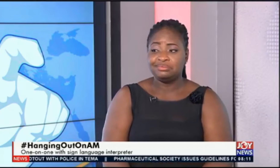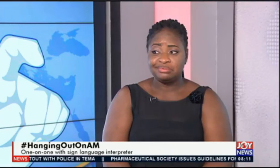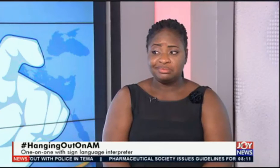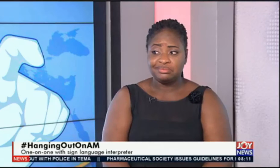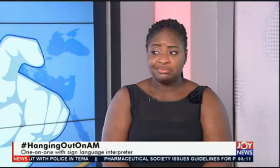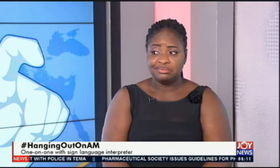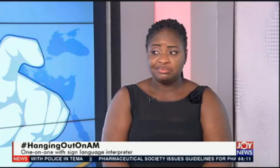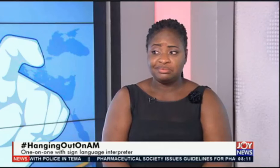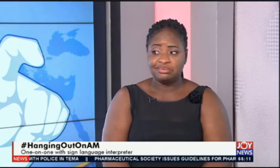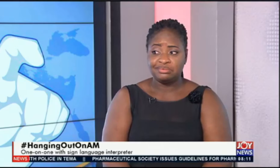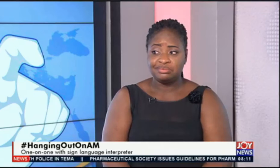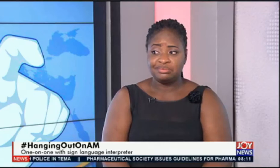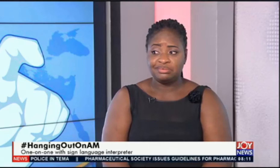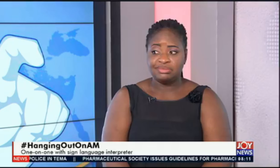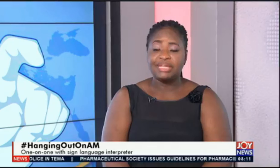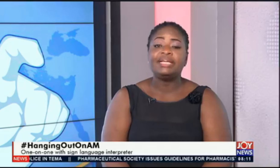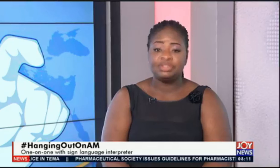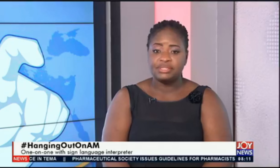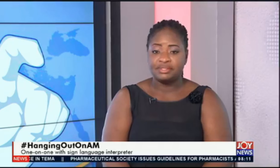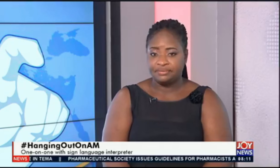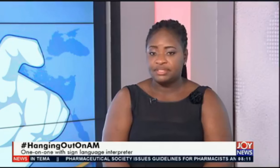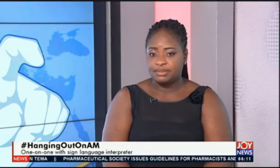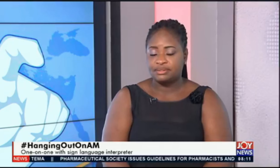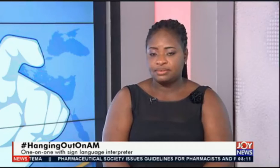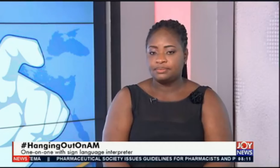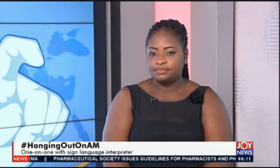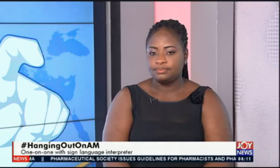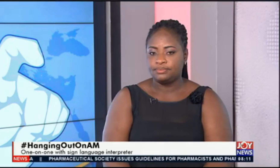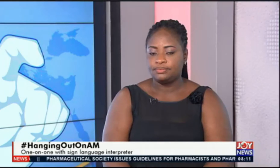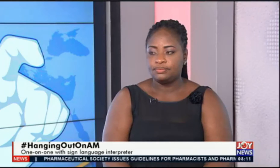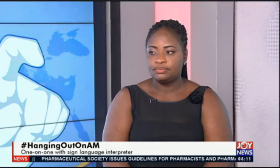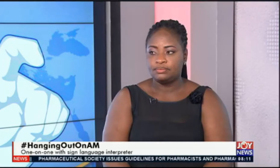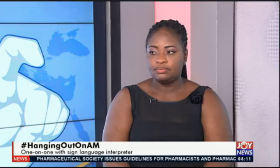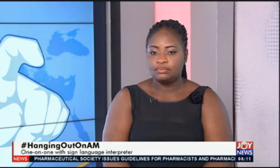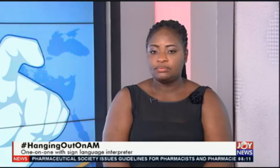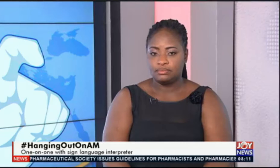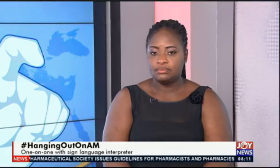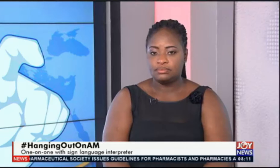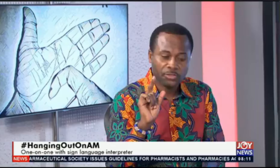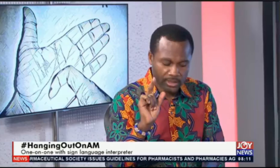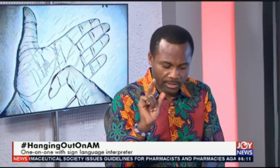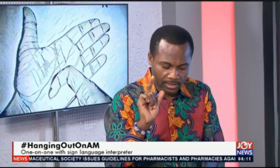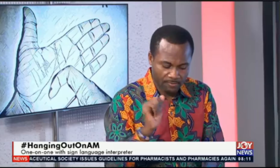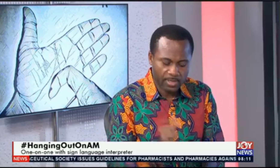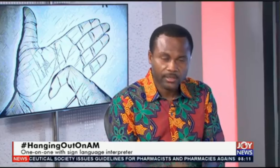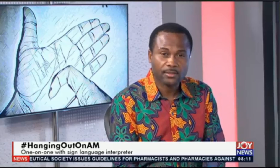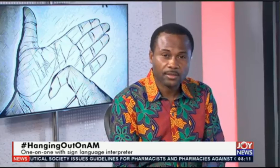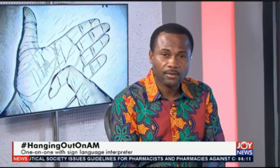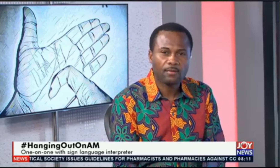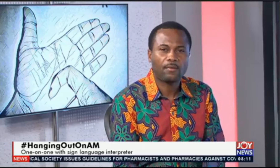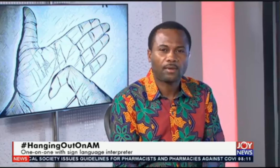what we do now. And they are the category you call the illiterate? Illiterate deaf, yes, please. Okay. But if you're able to sign, then you're a literate Yes, deaf please.